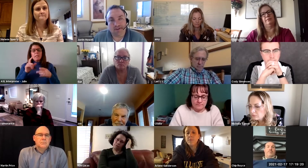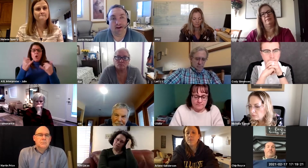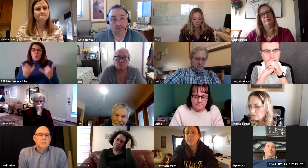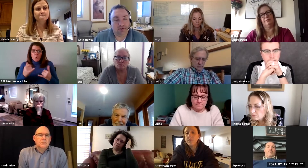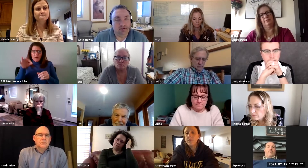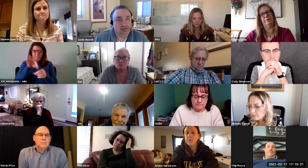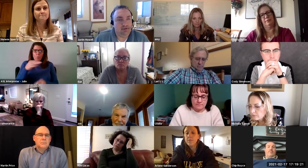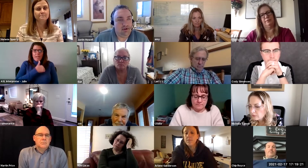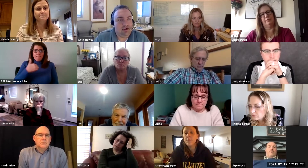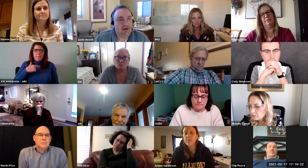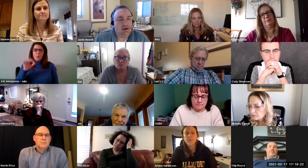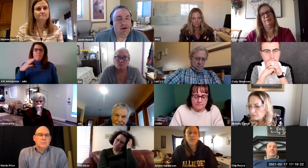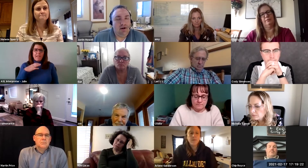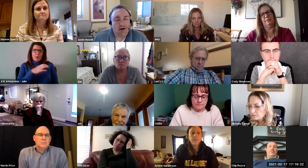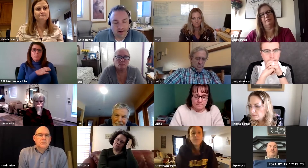of the council.